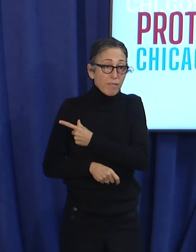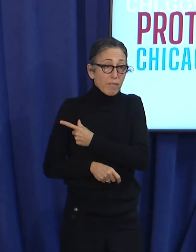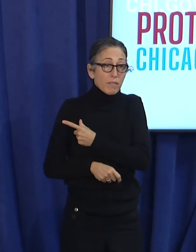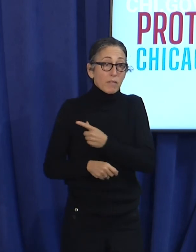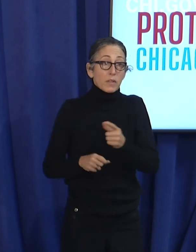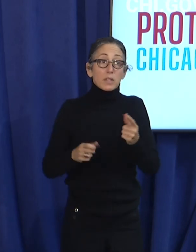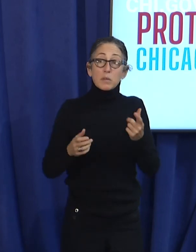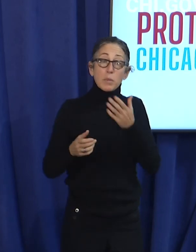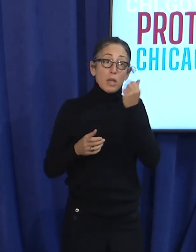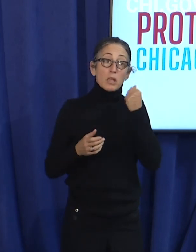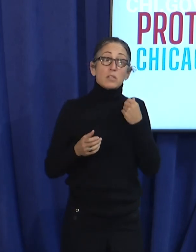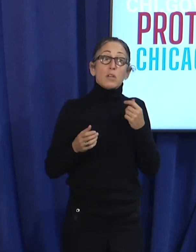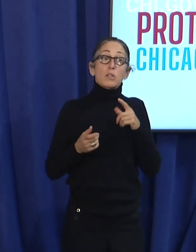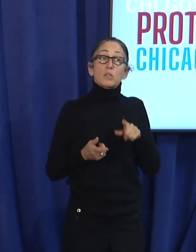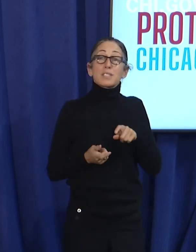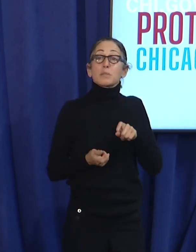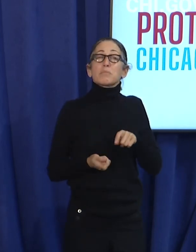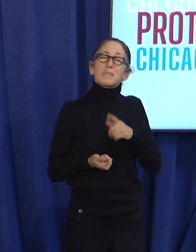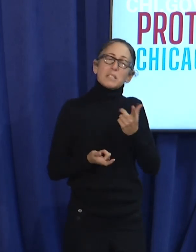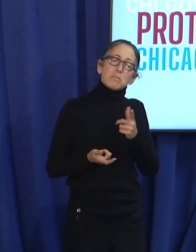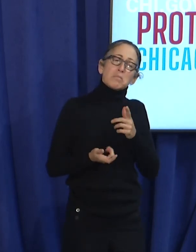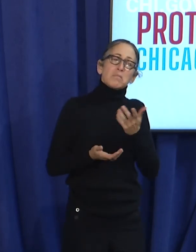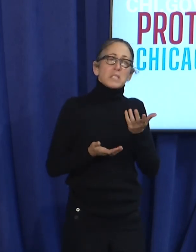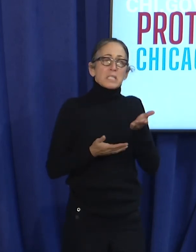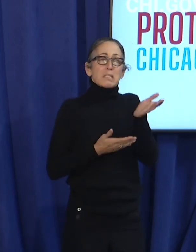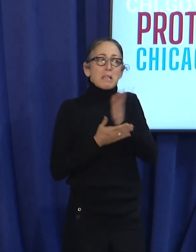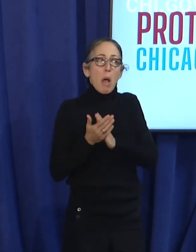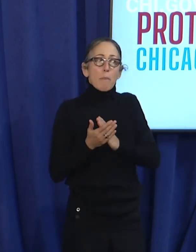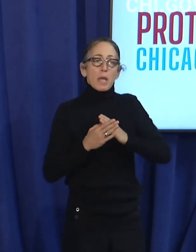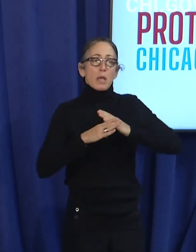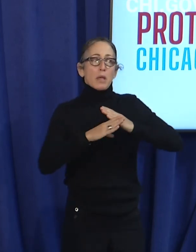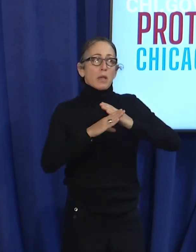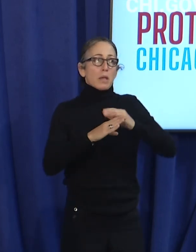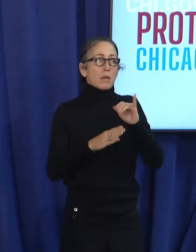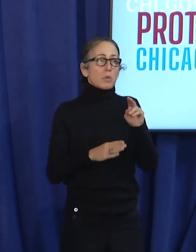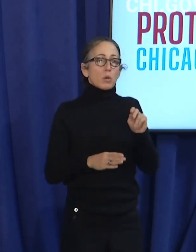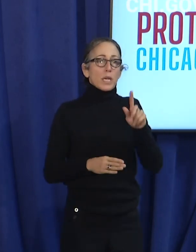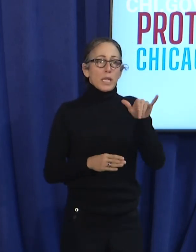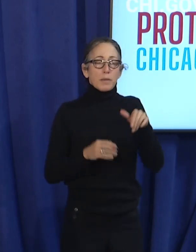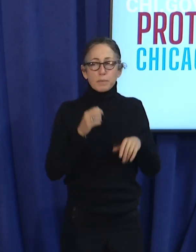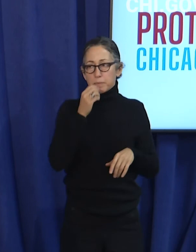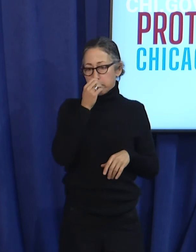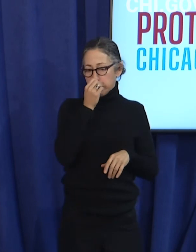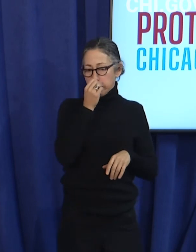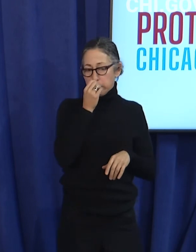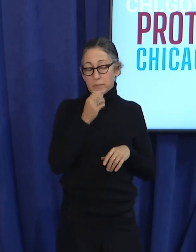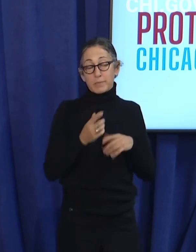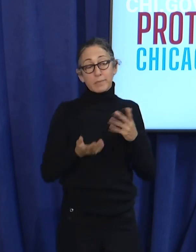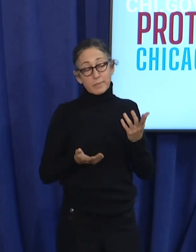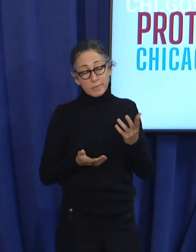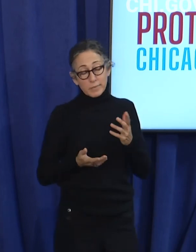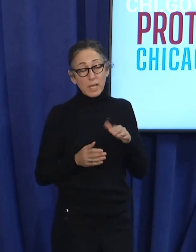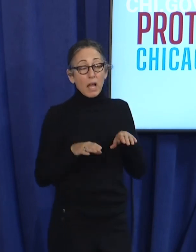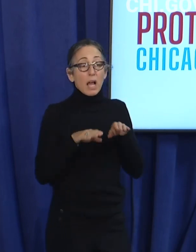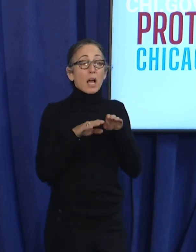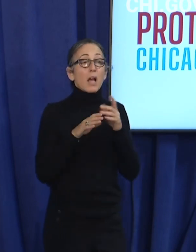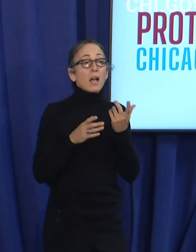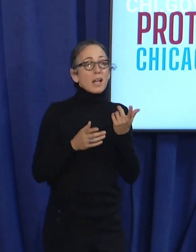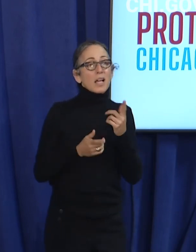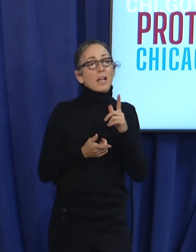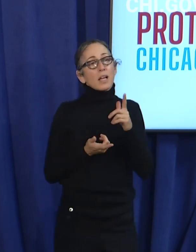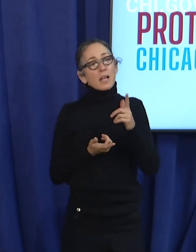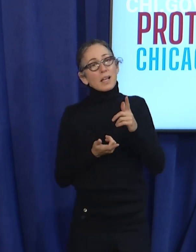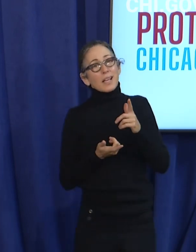be a significant level of immunity? So the problem is significant level of immunity can mean very